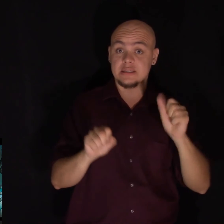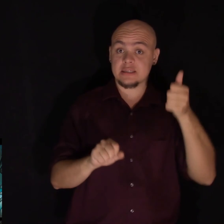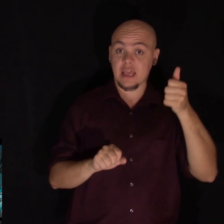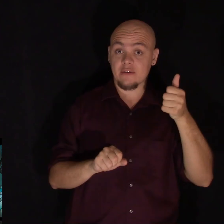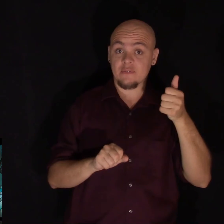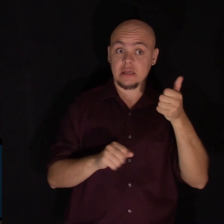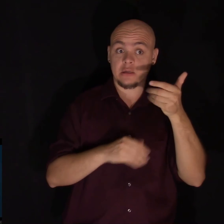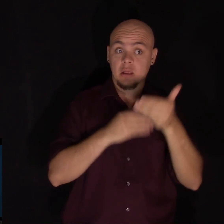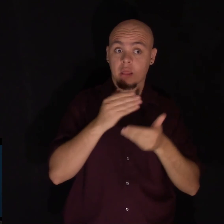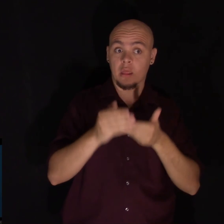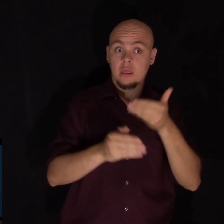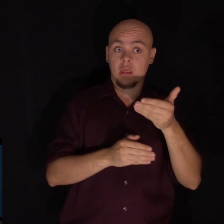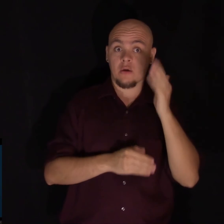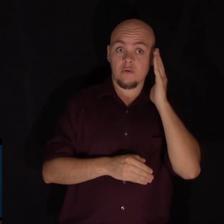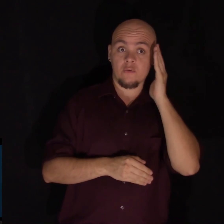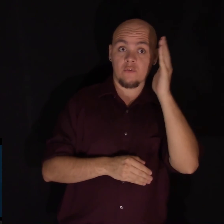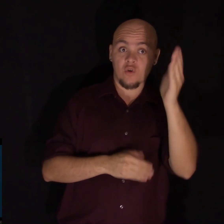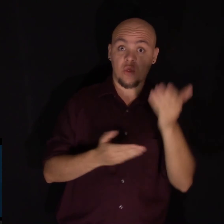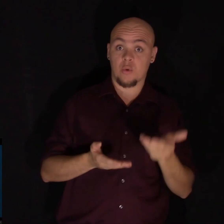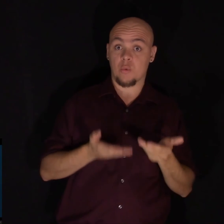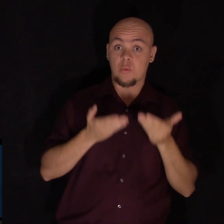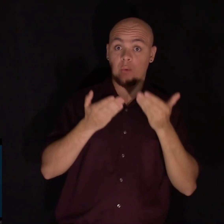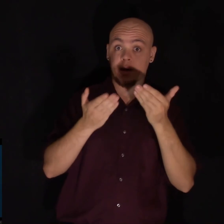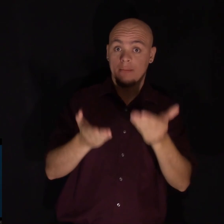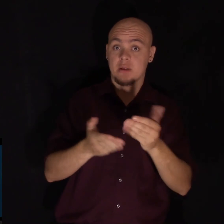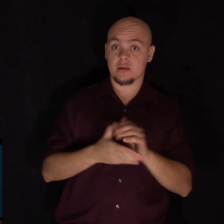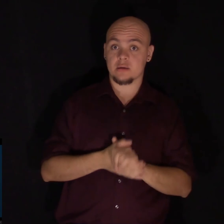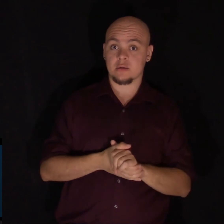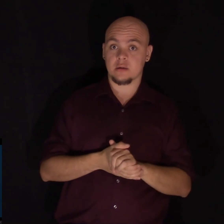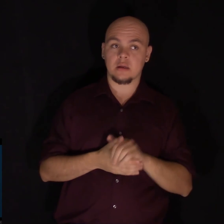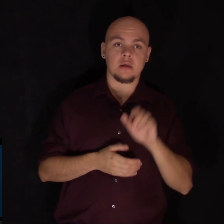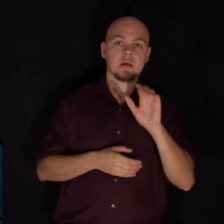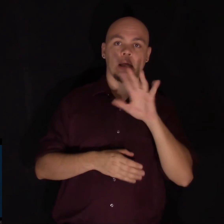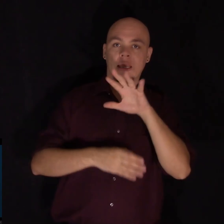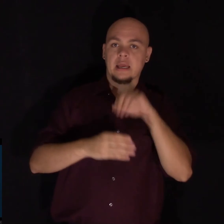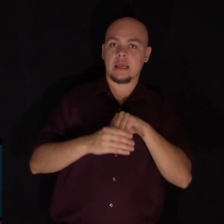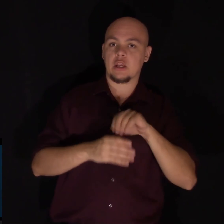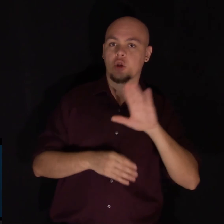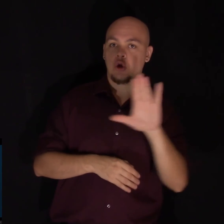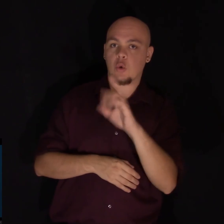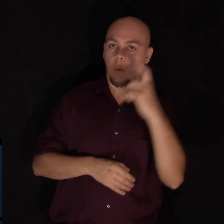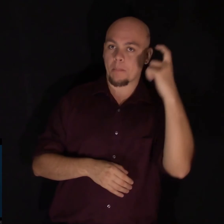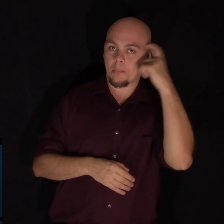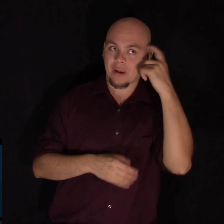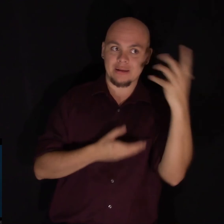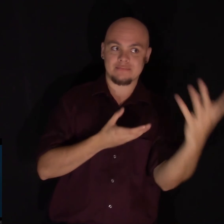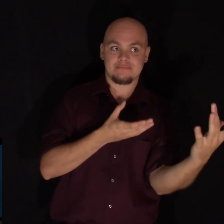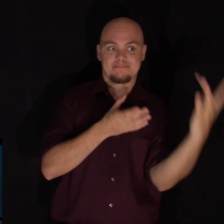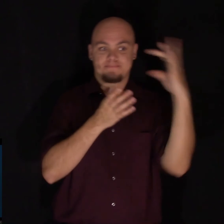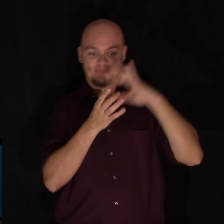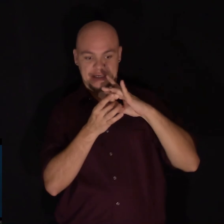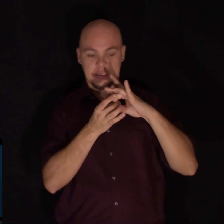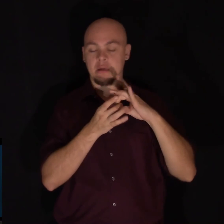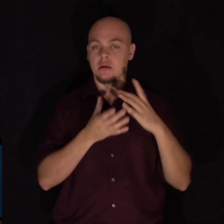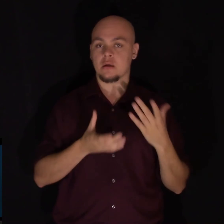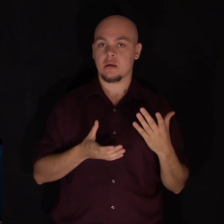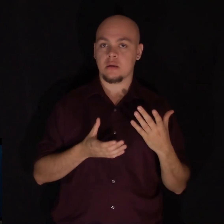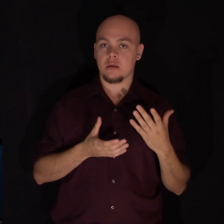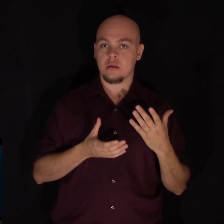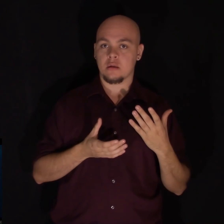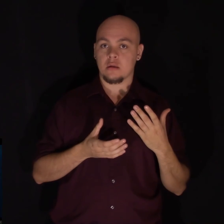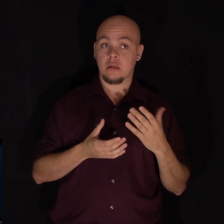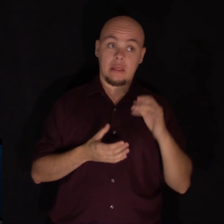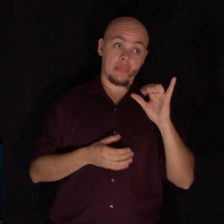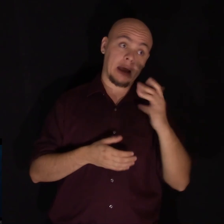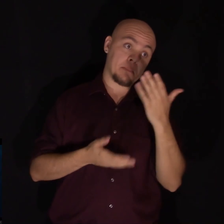path forward recommended is to implant this technology directly into our brains. Now, this may in fact be